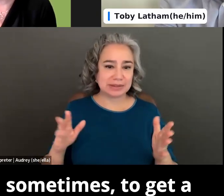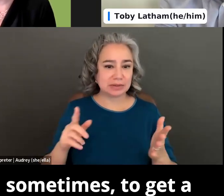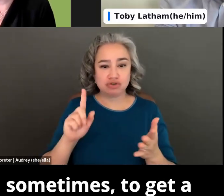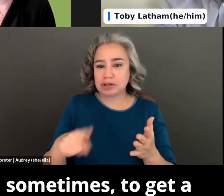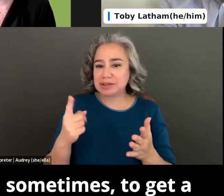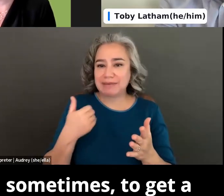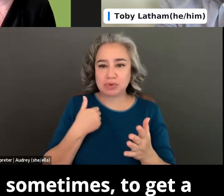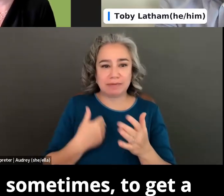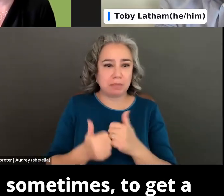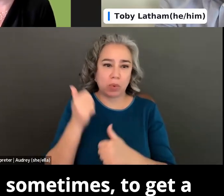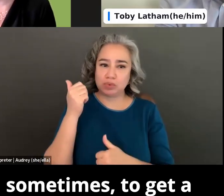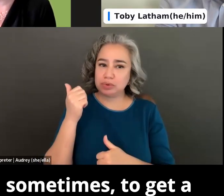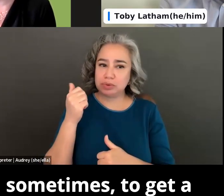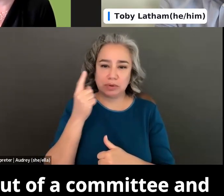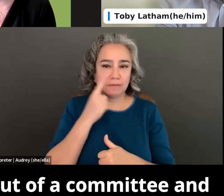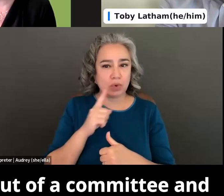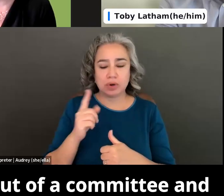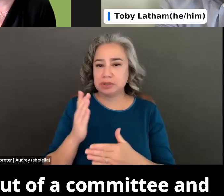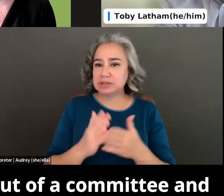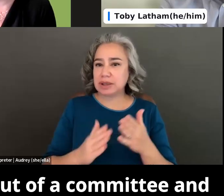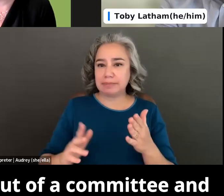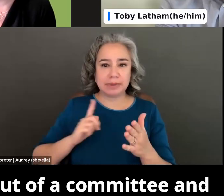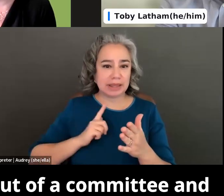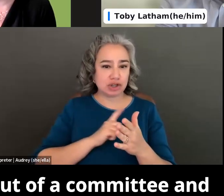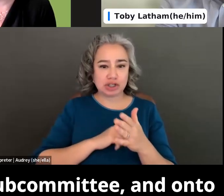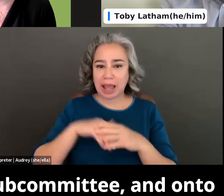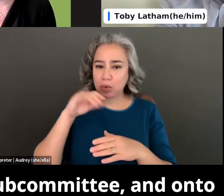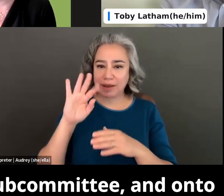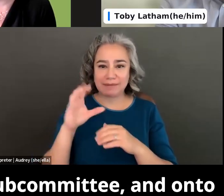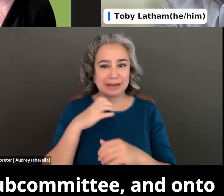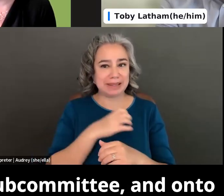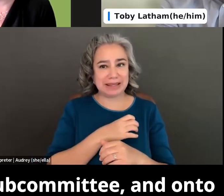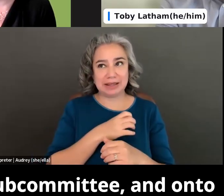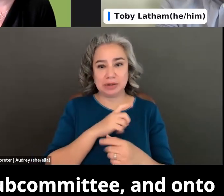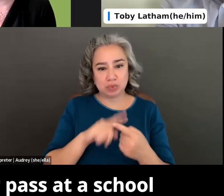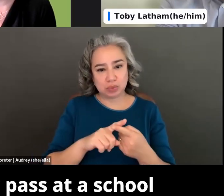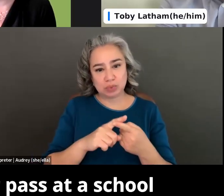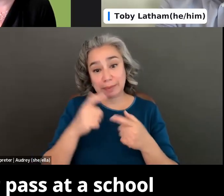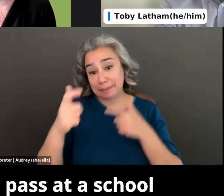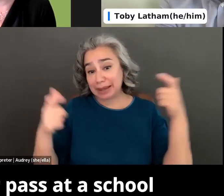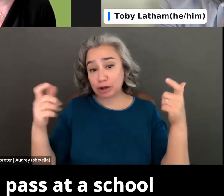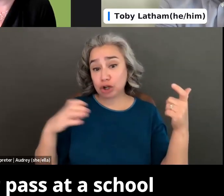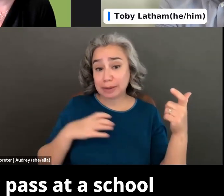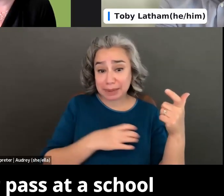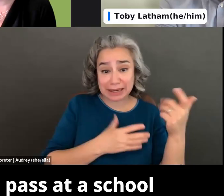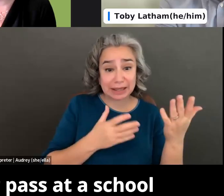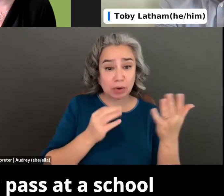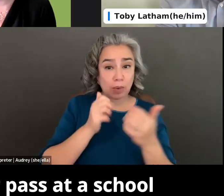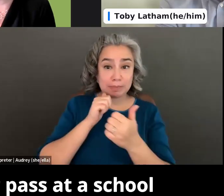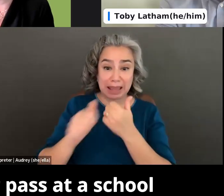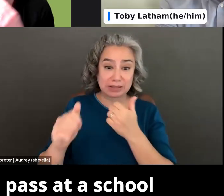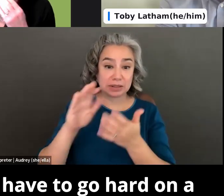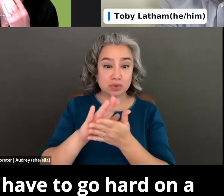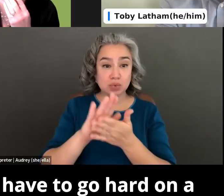majority sometimes to get a piece of legislation out of a committee and onto the bigger or subcommittee and onto a bigger committee, or pass at a school